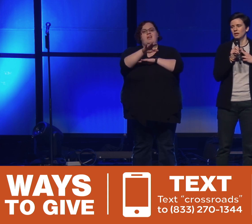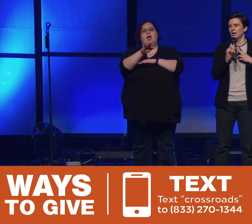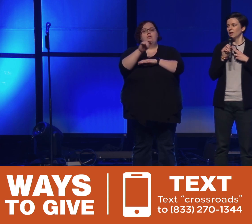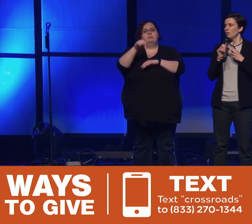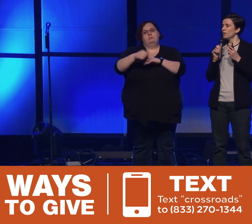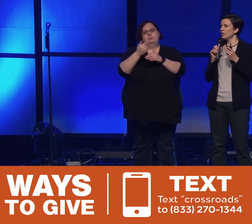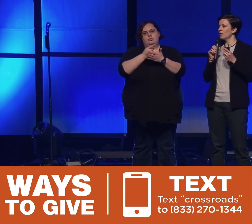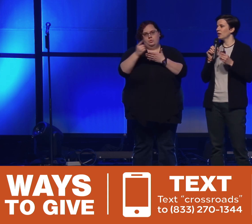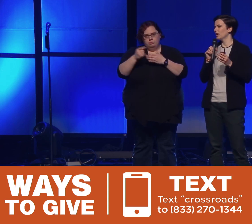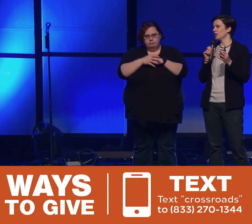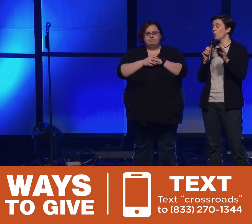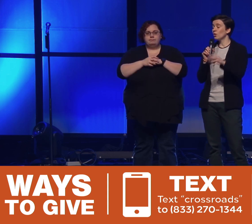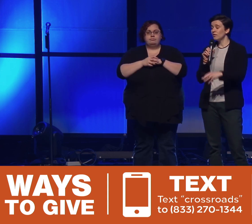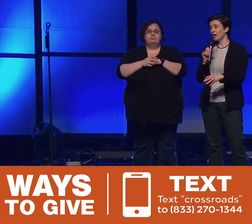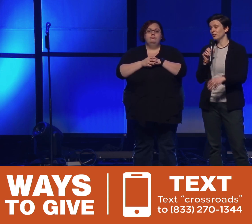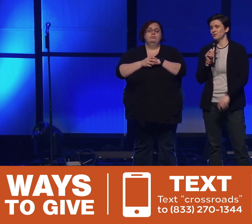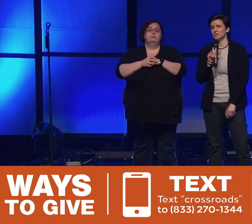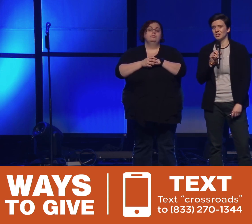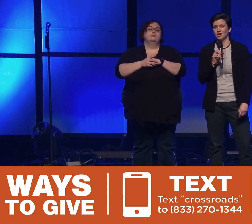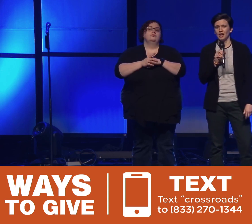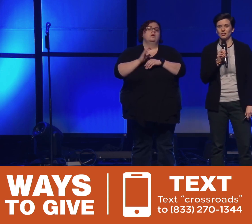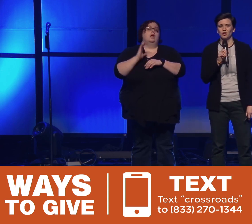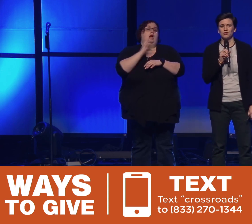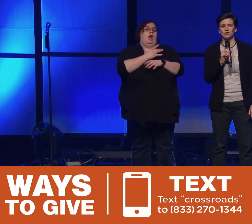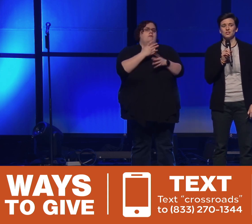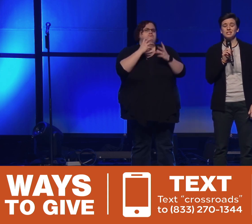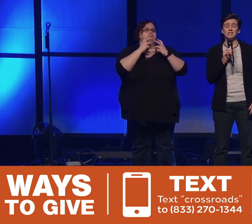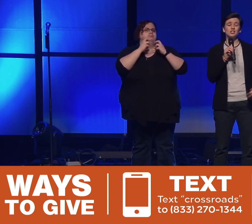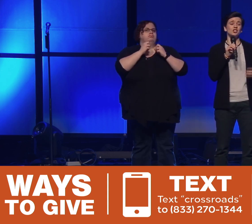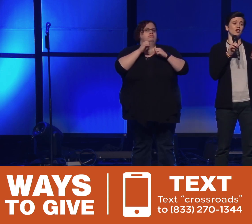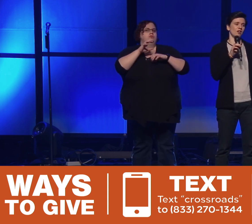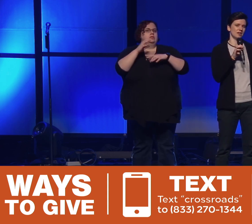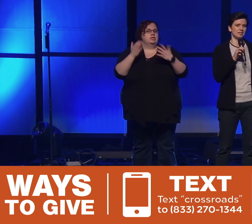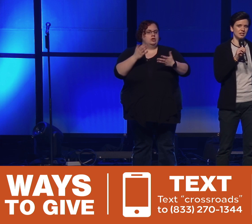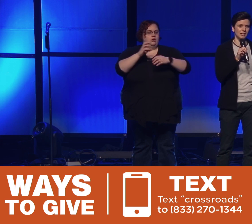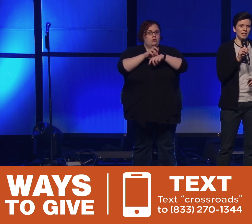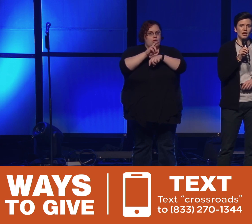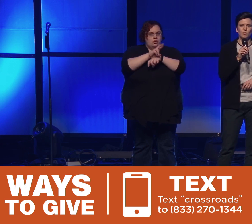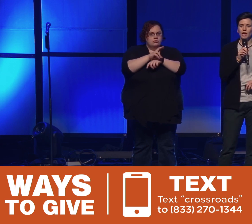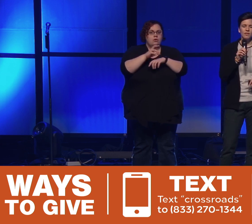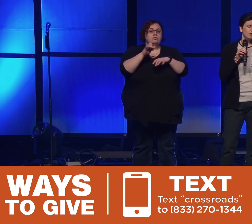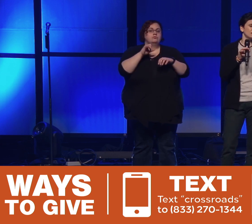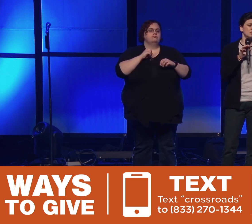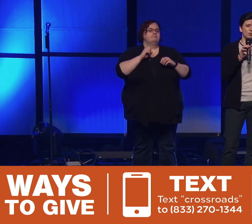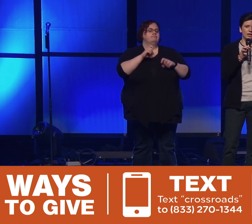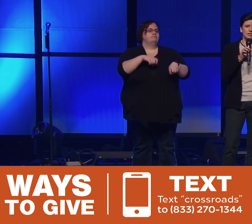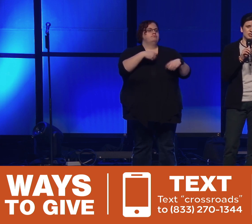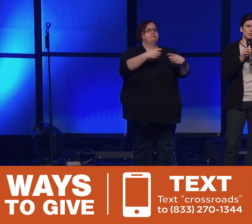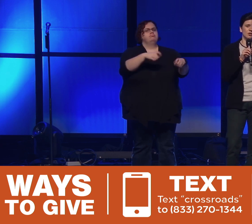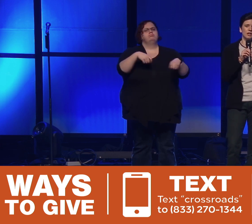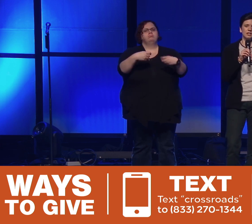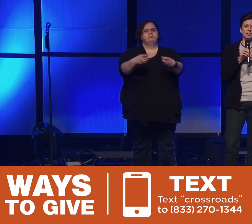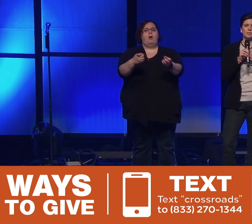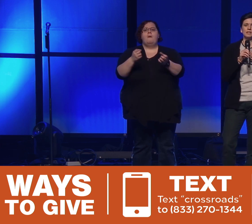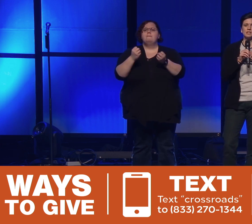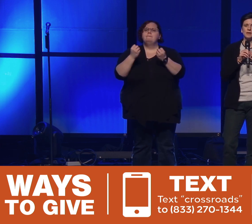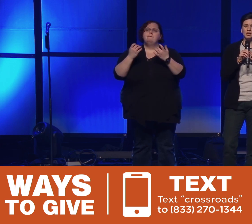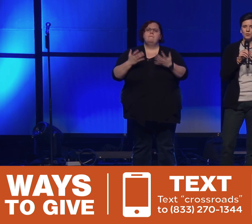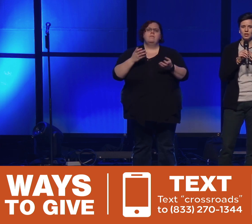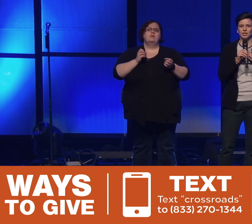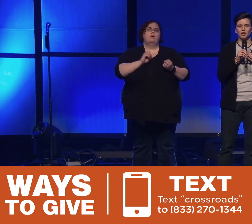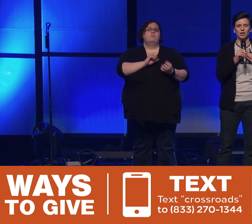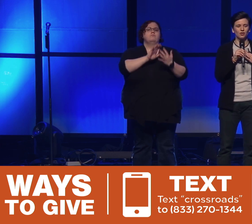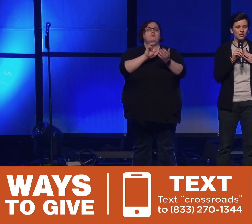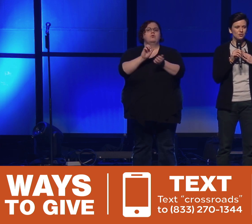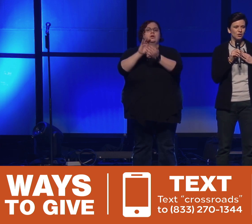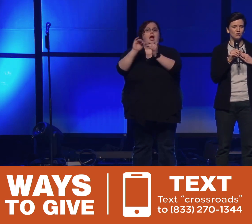week. One of our core values here at Crossroads is generosity. We have lots of ways to donate to the